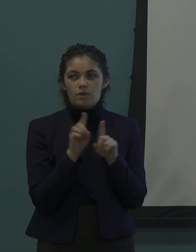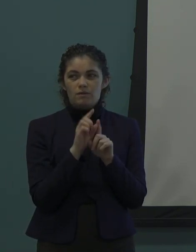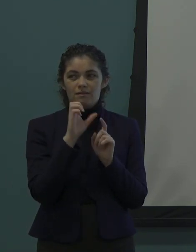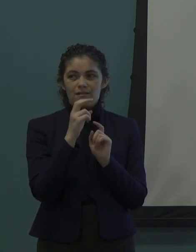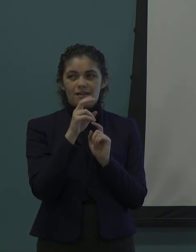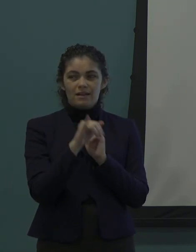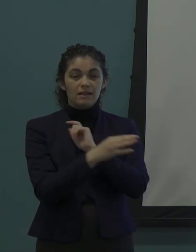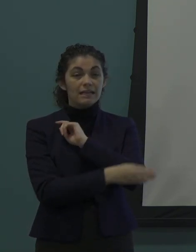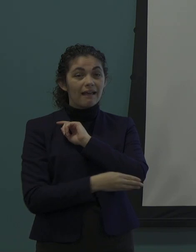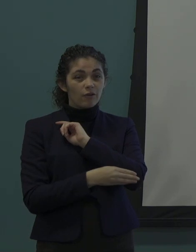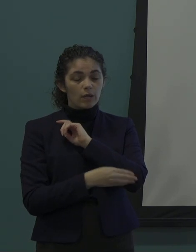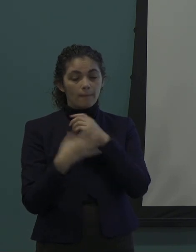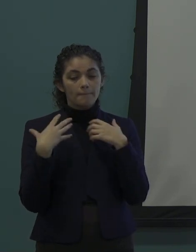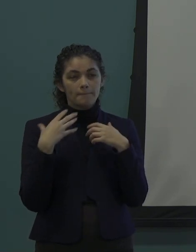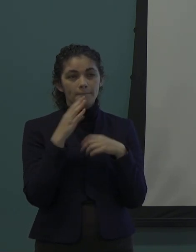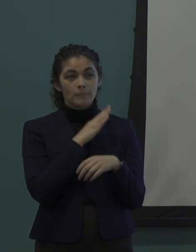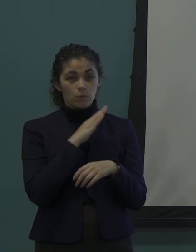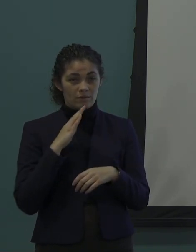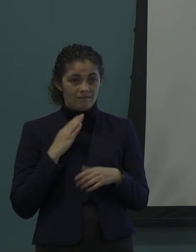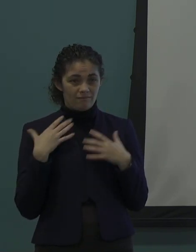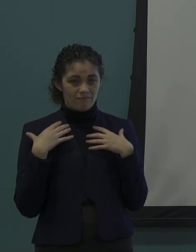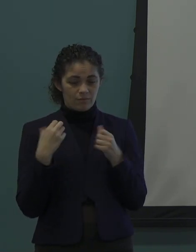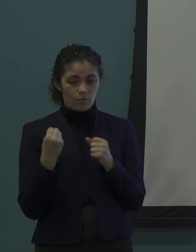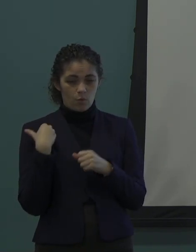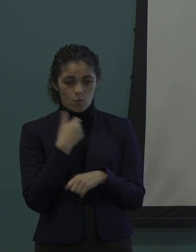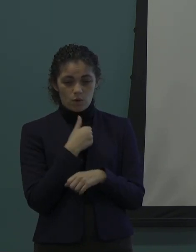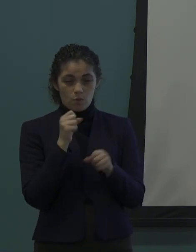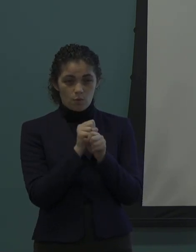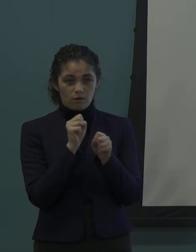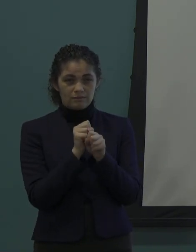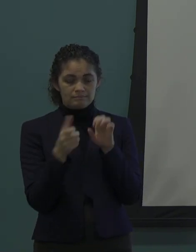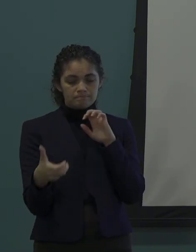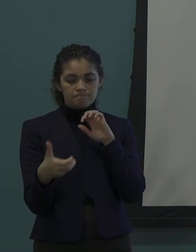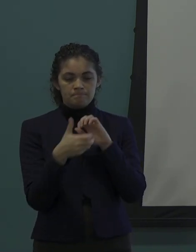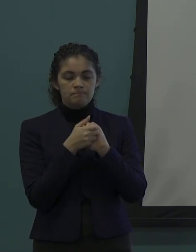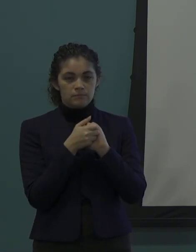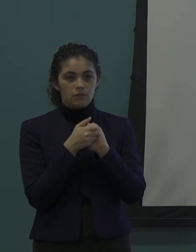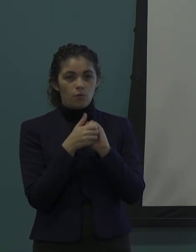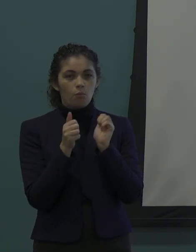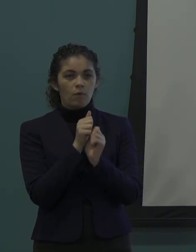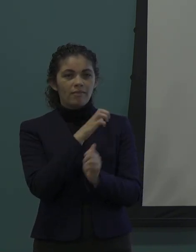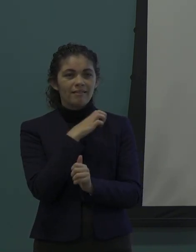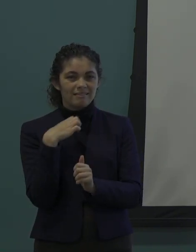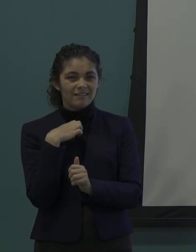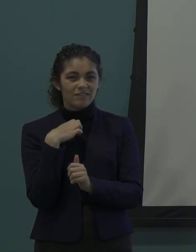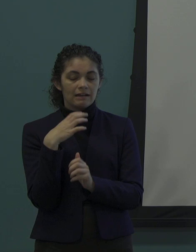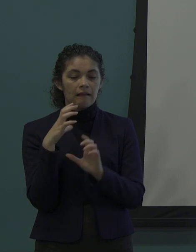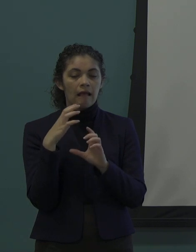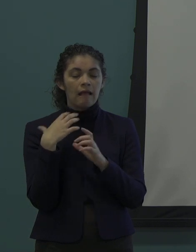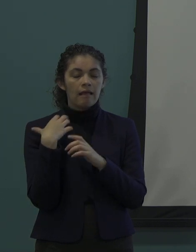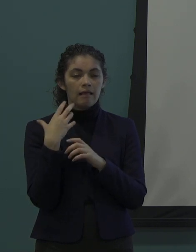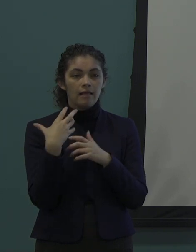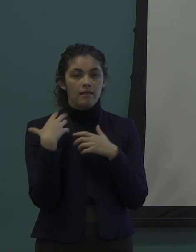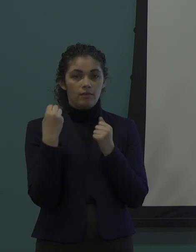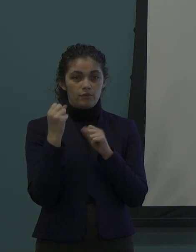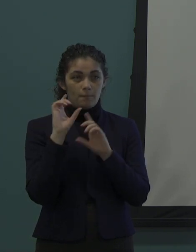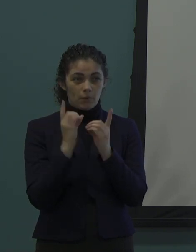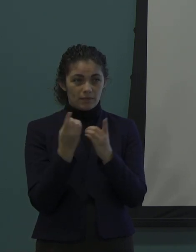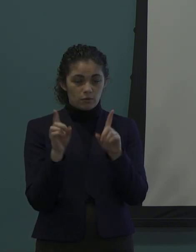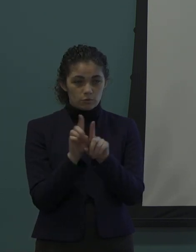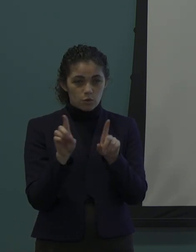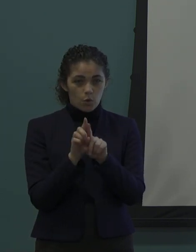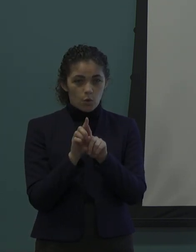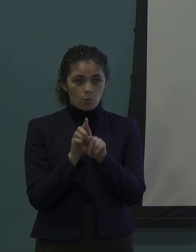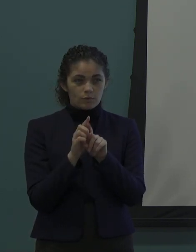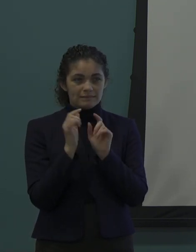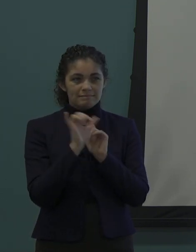Cuyahoga County Board of Health work. We work very closely with our Cleveland Department of Health colleagues, and we are all contributing to the